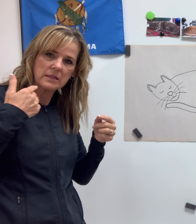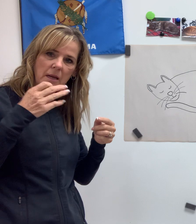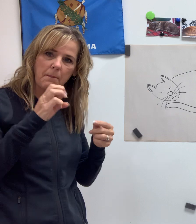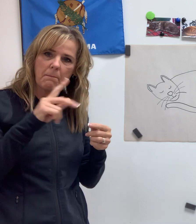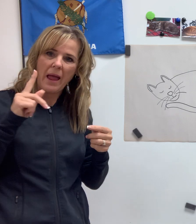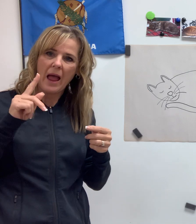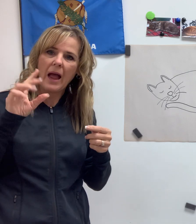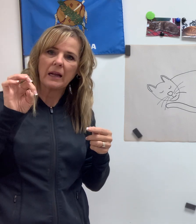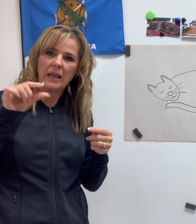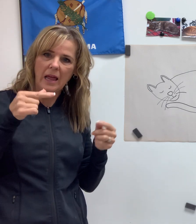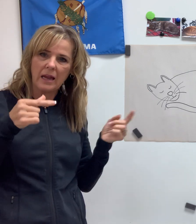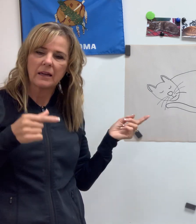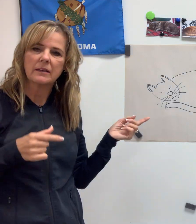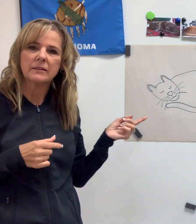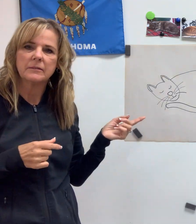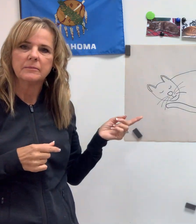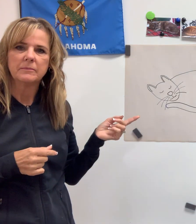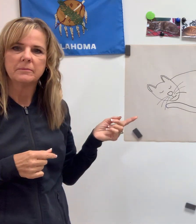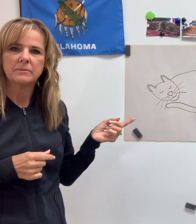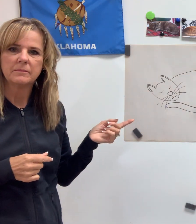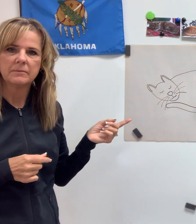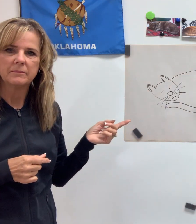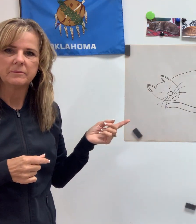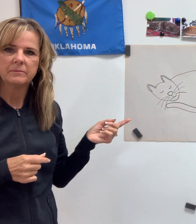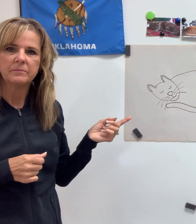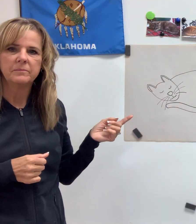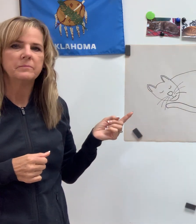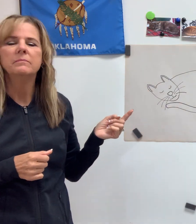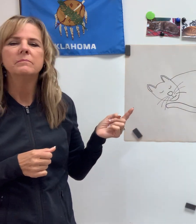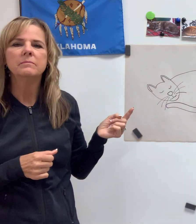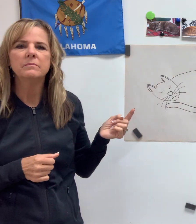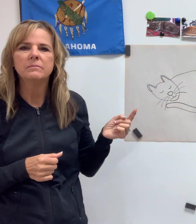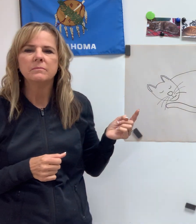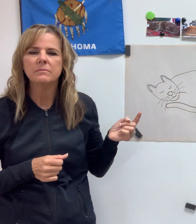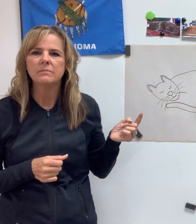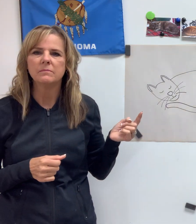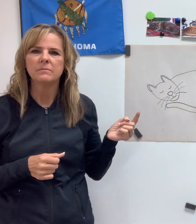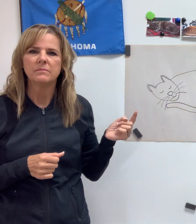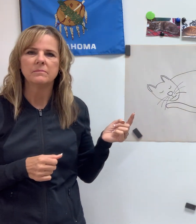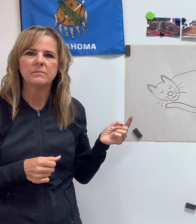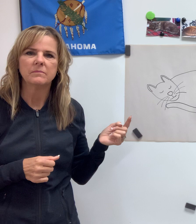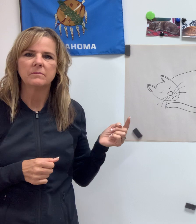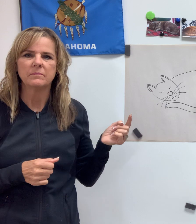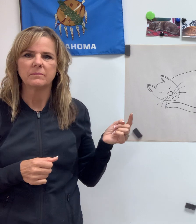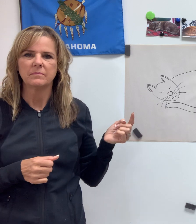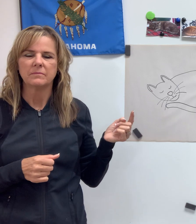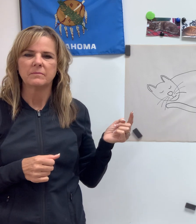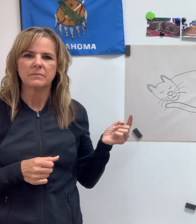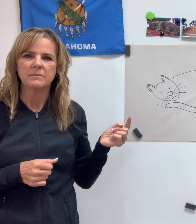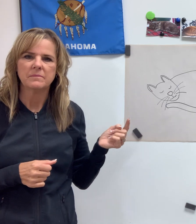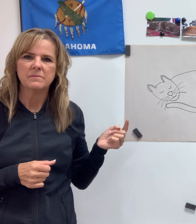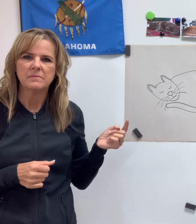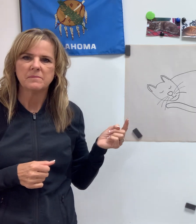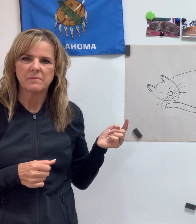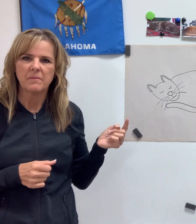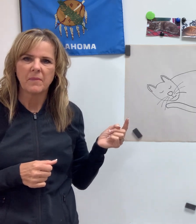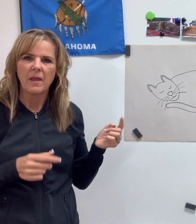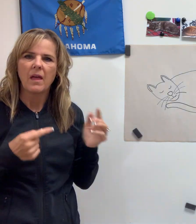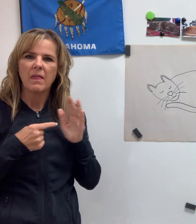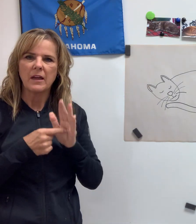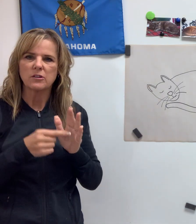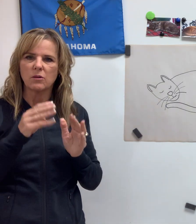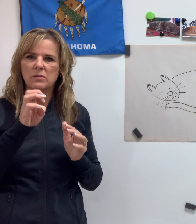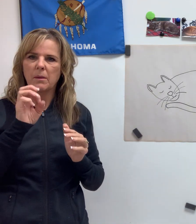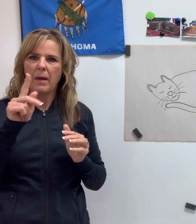leg. That's what this curved line is. So from the tail, I'm gonna come over just a little bit, and I'm just gonna make a curved line. That shows